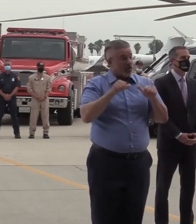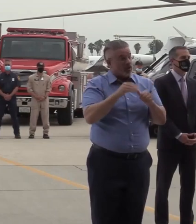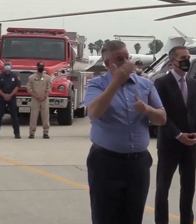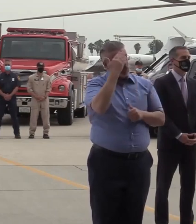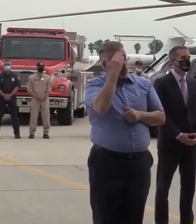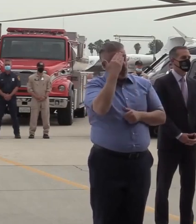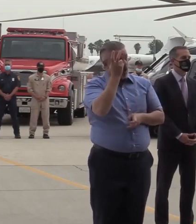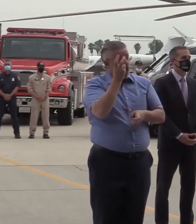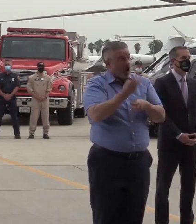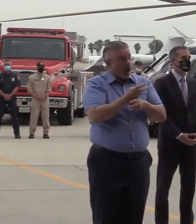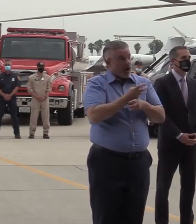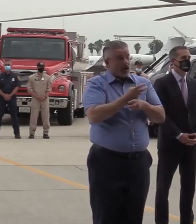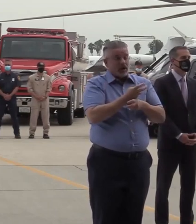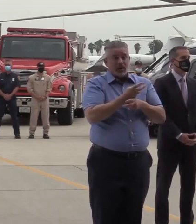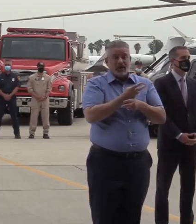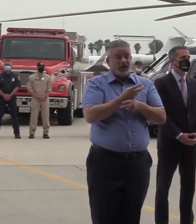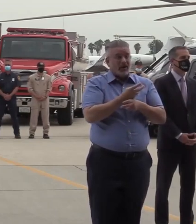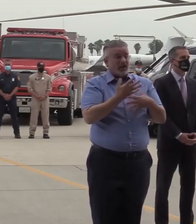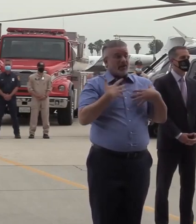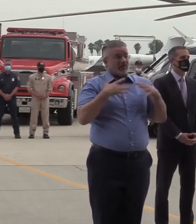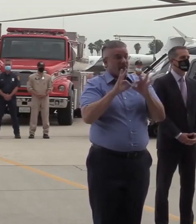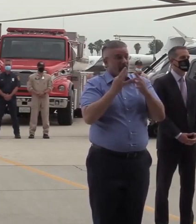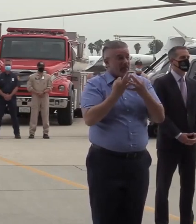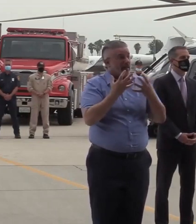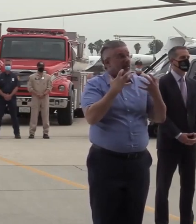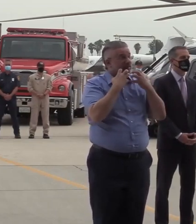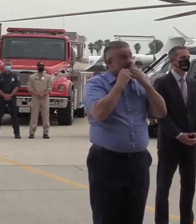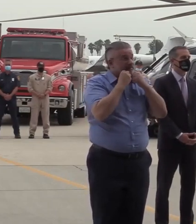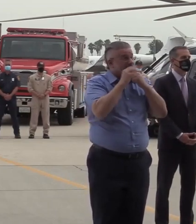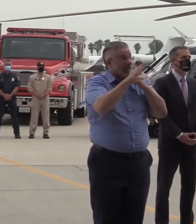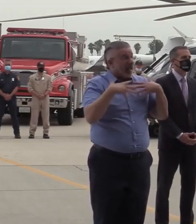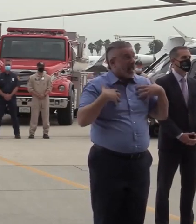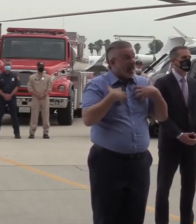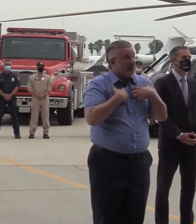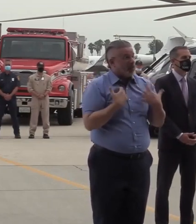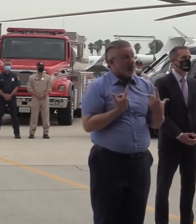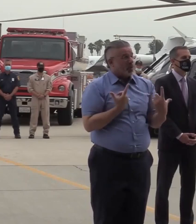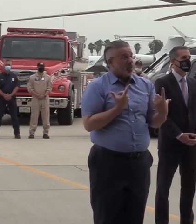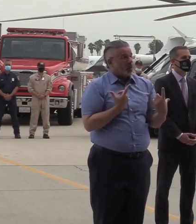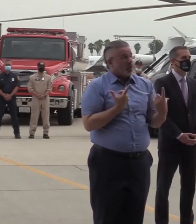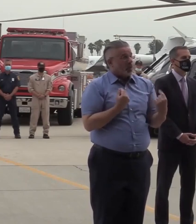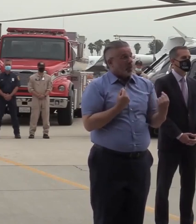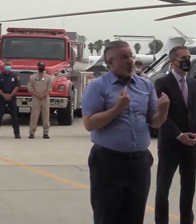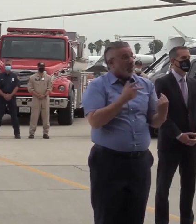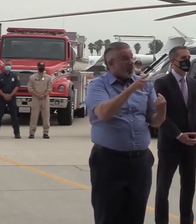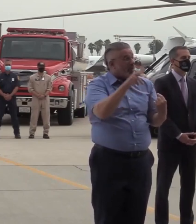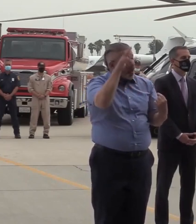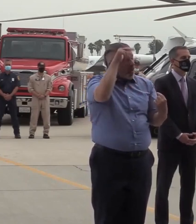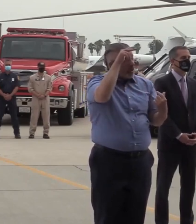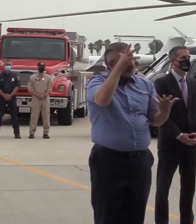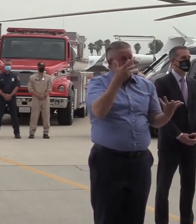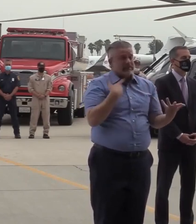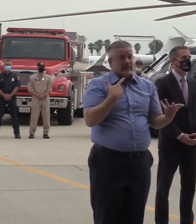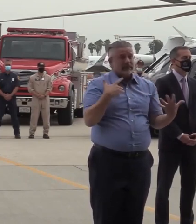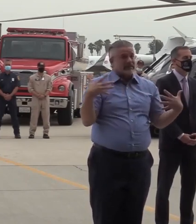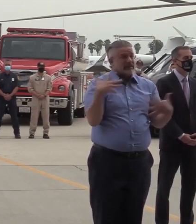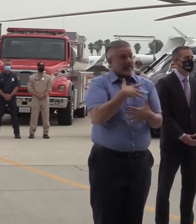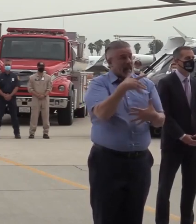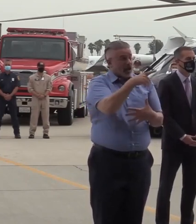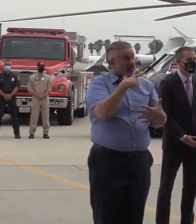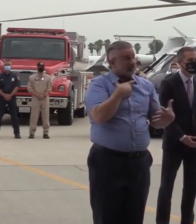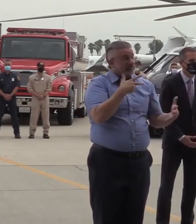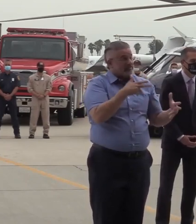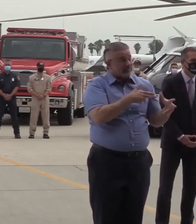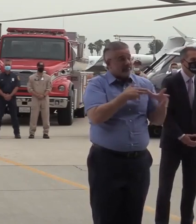and distressing it is for these animal owners to be moving their scared